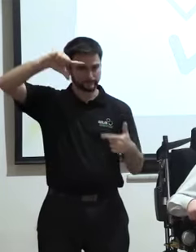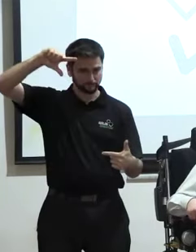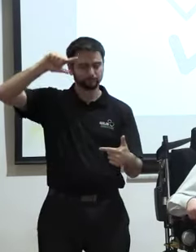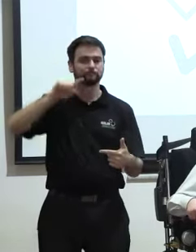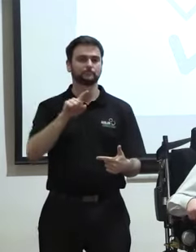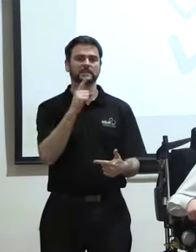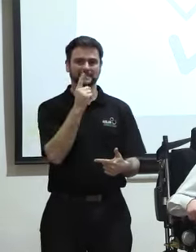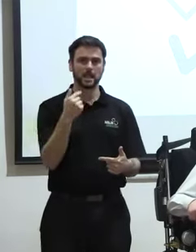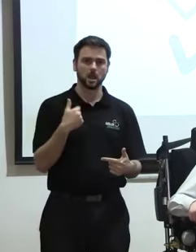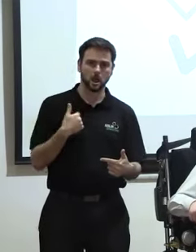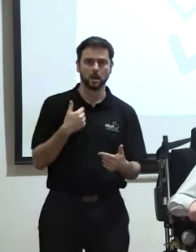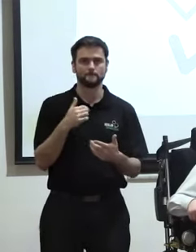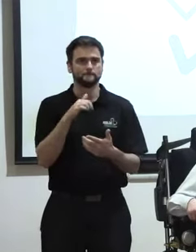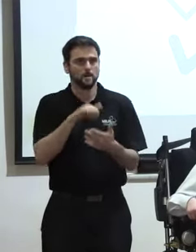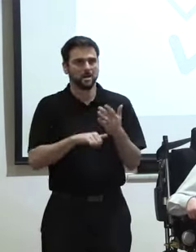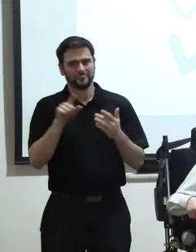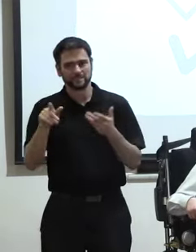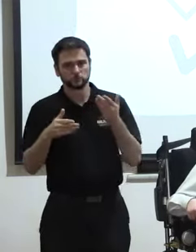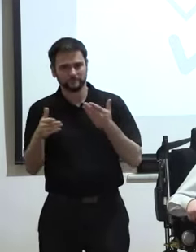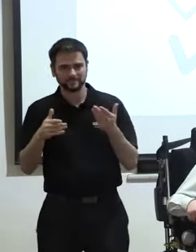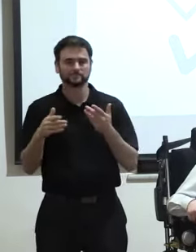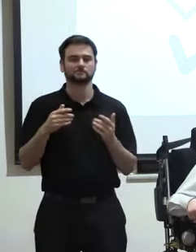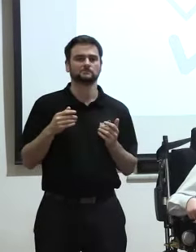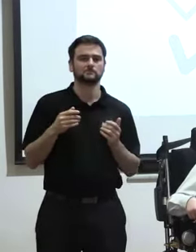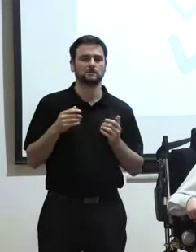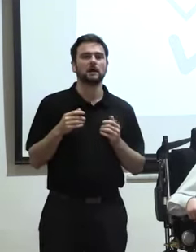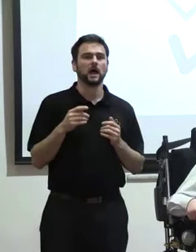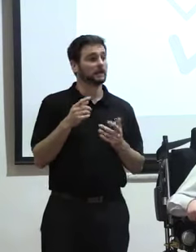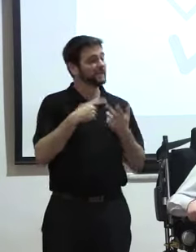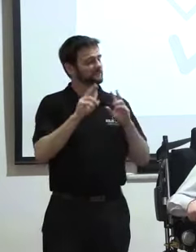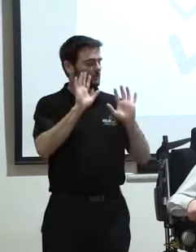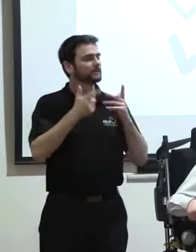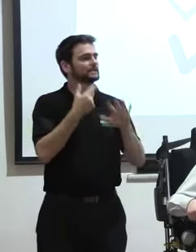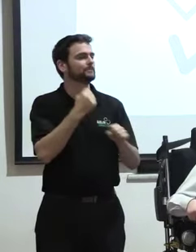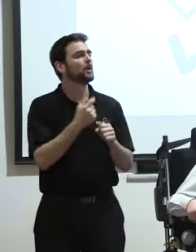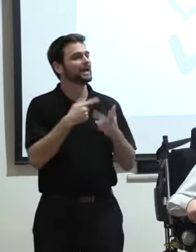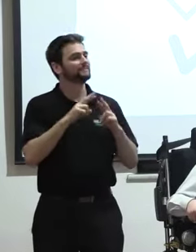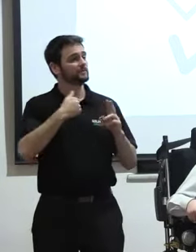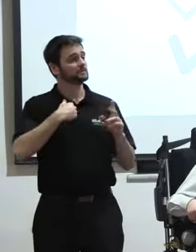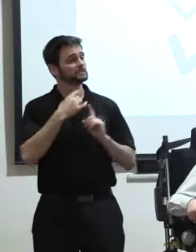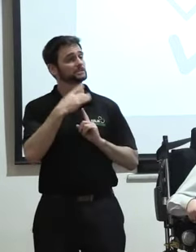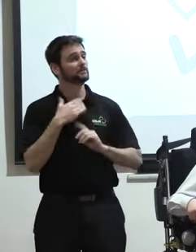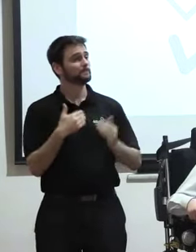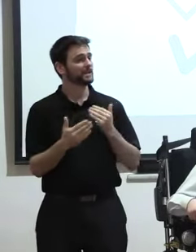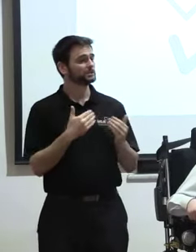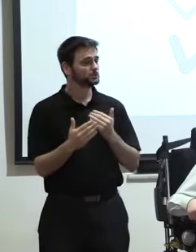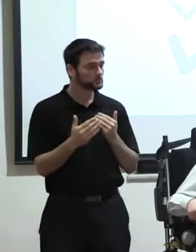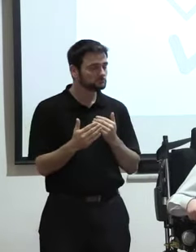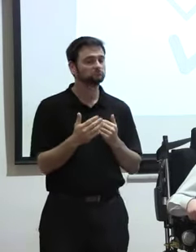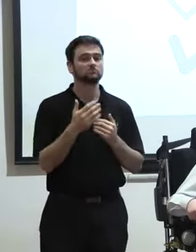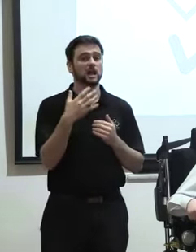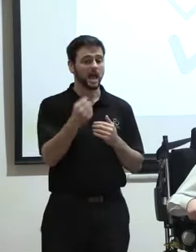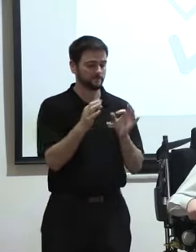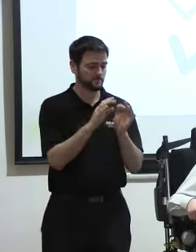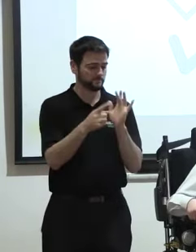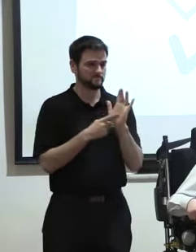So say I'm self-managing and I get a bill for $2,000, I can log into the portal and I